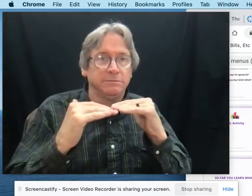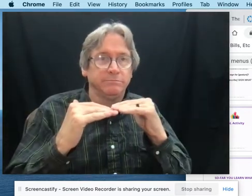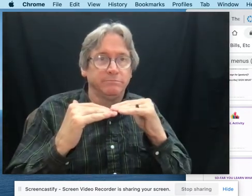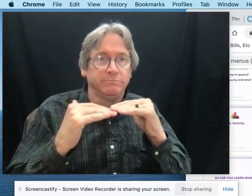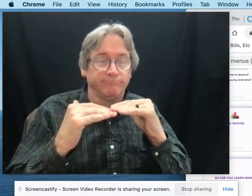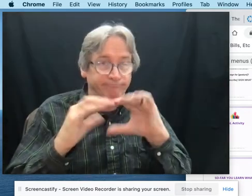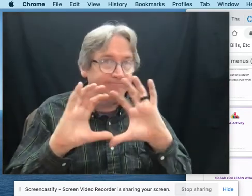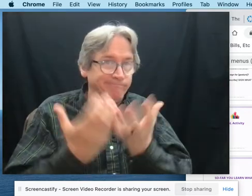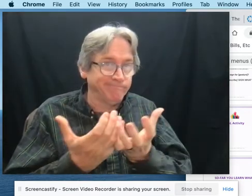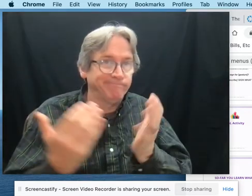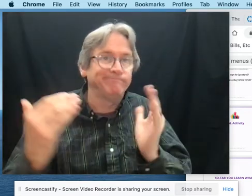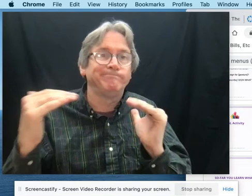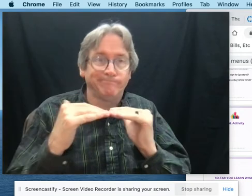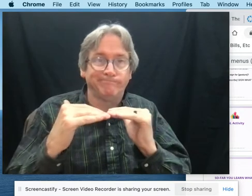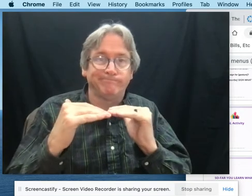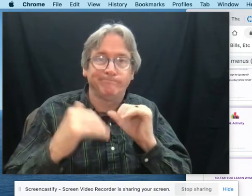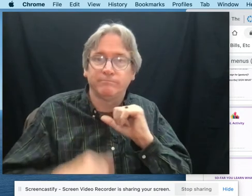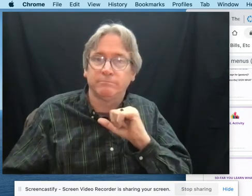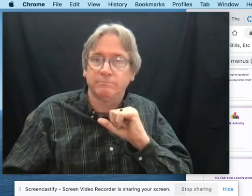Classmate.